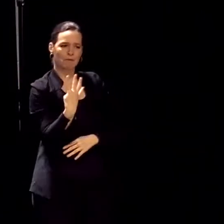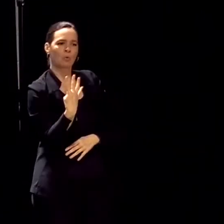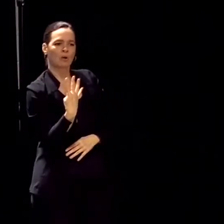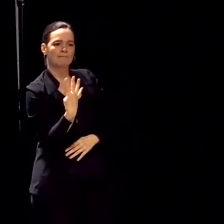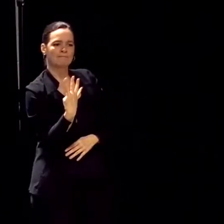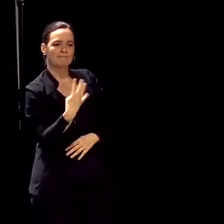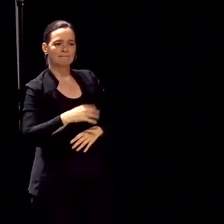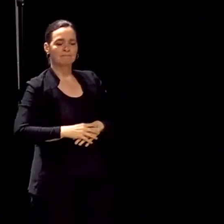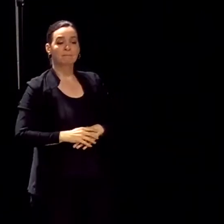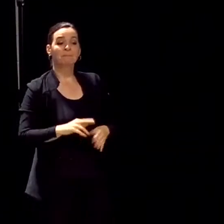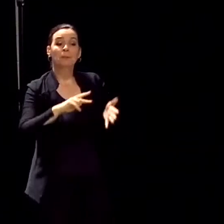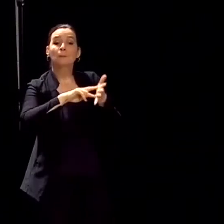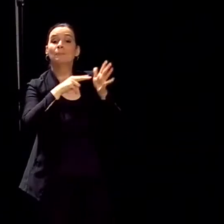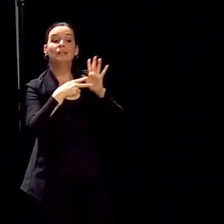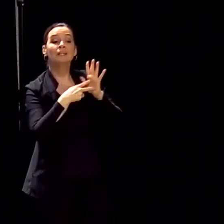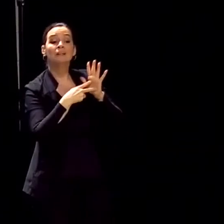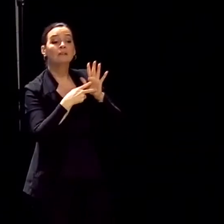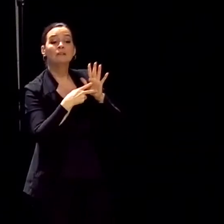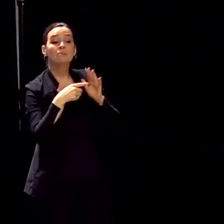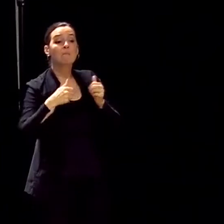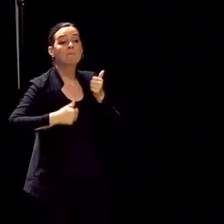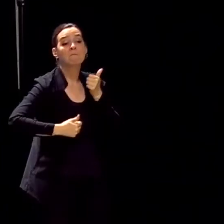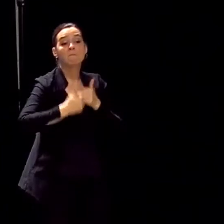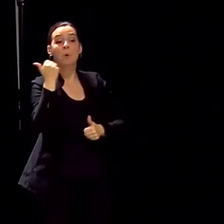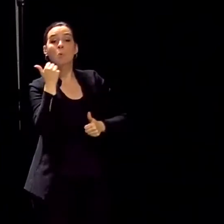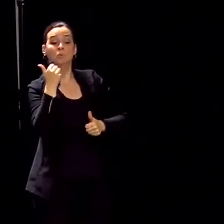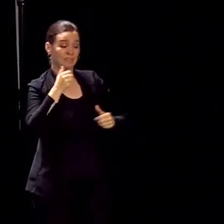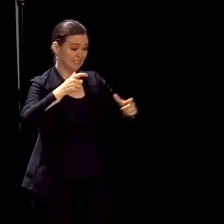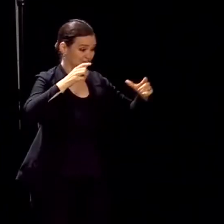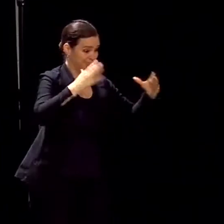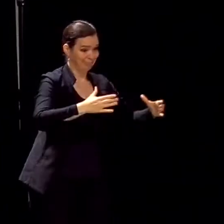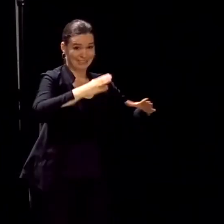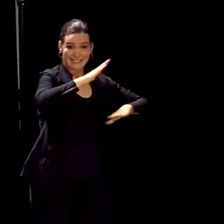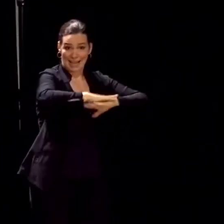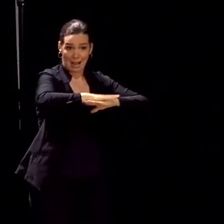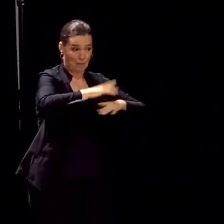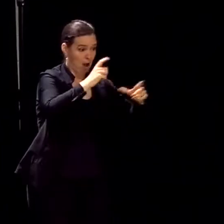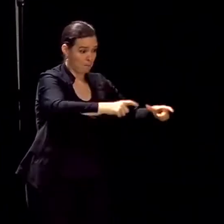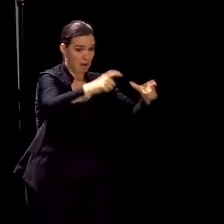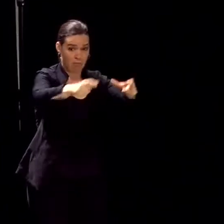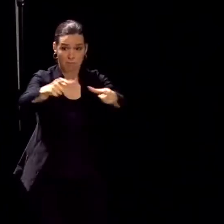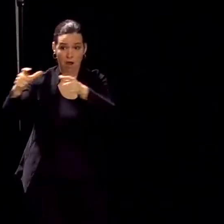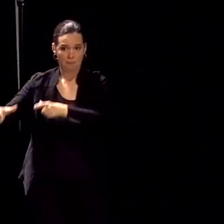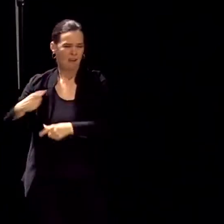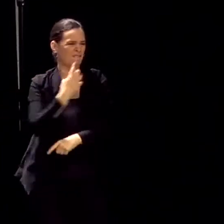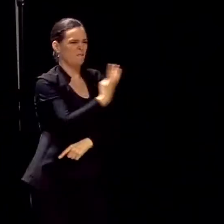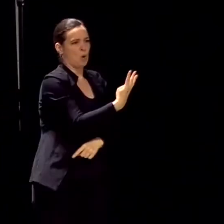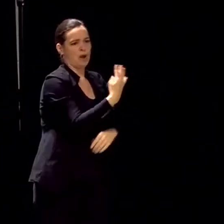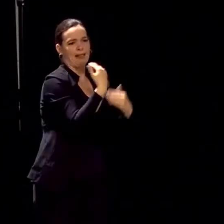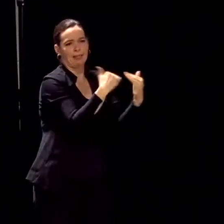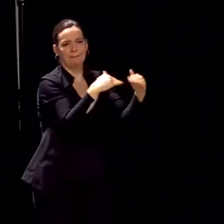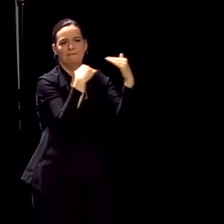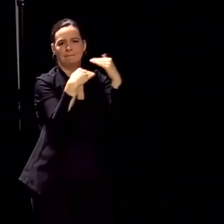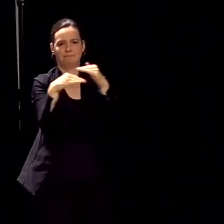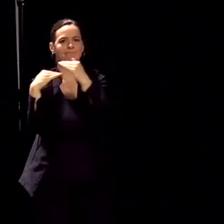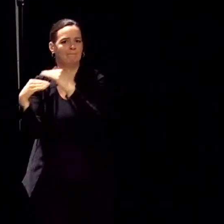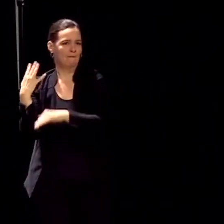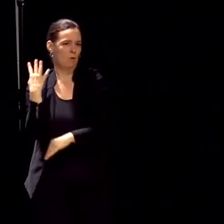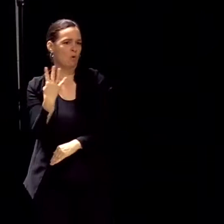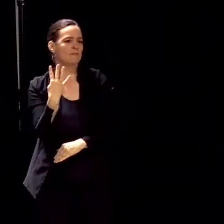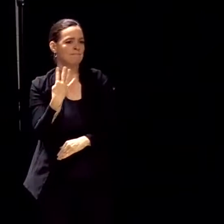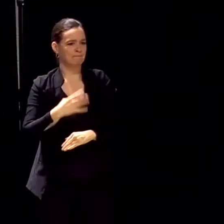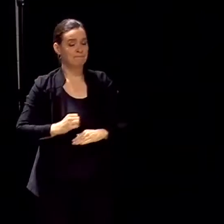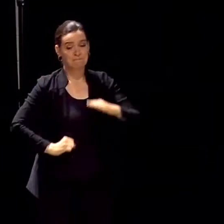zone, your gatherings are limited to 25 people, down from 50. If things don't start